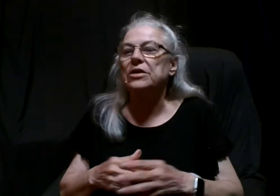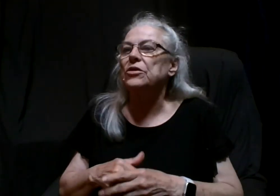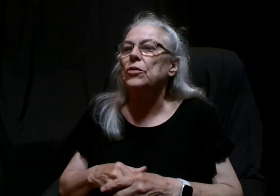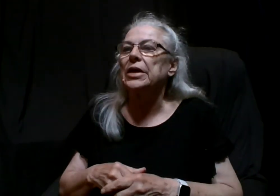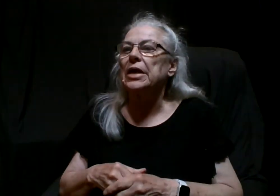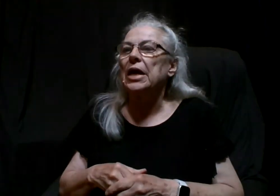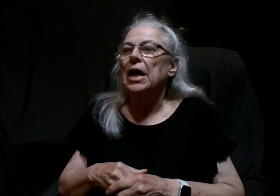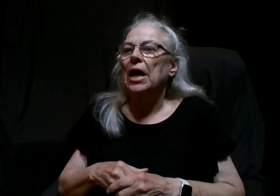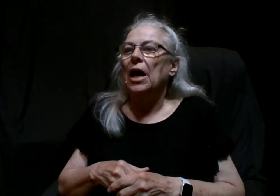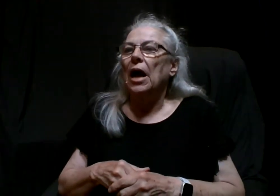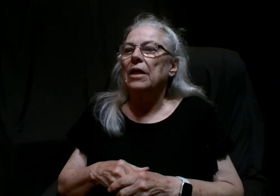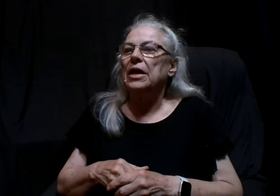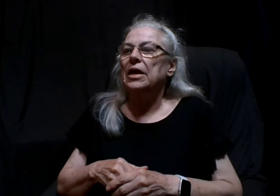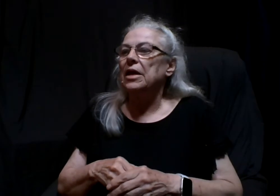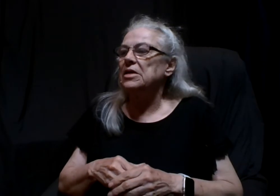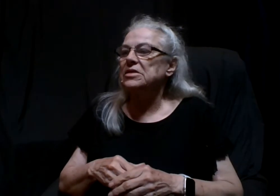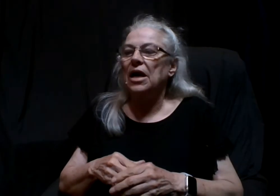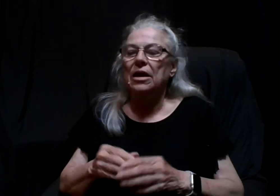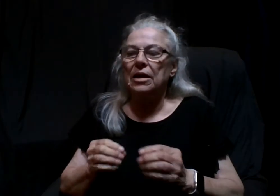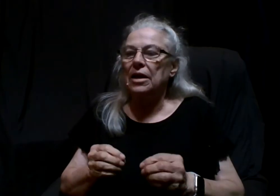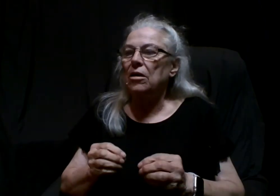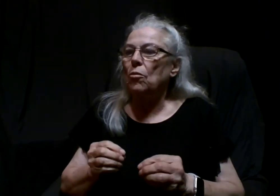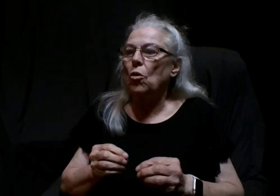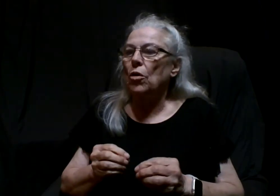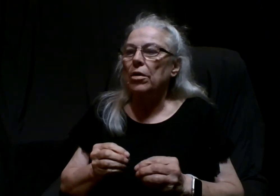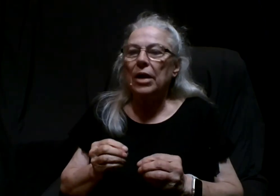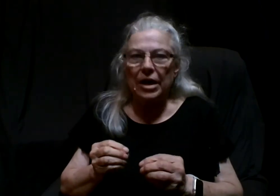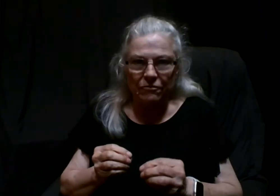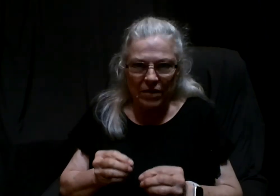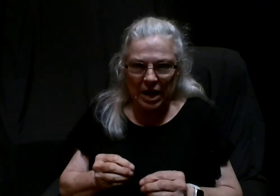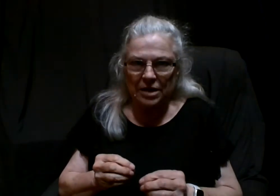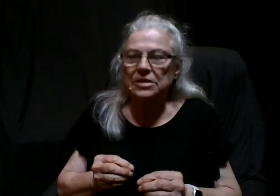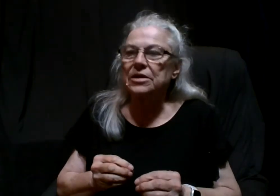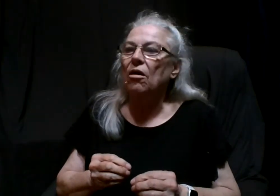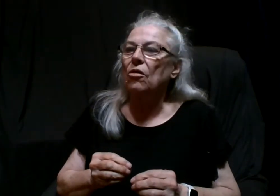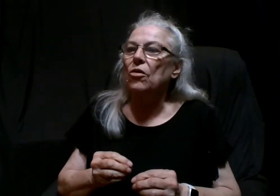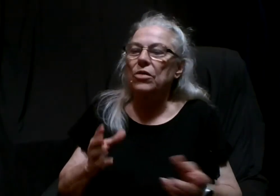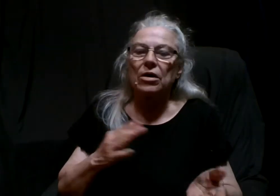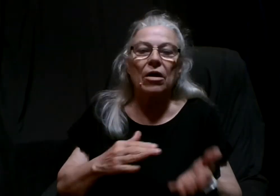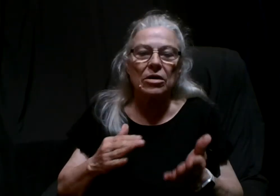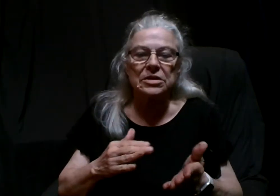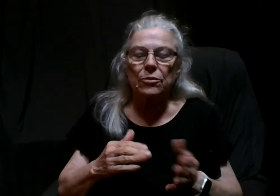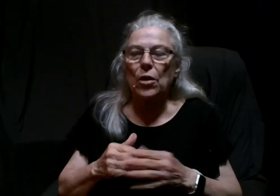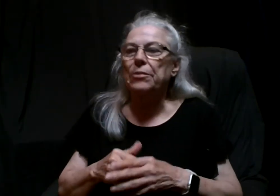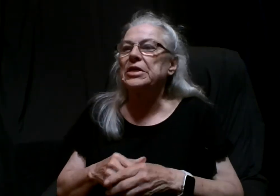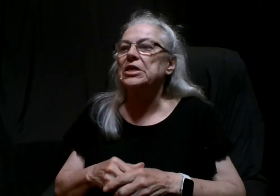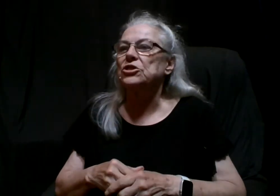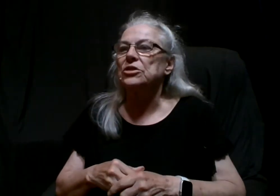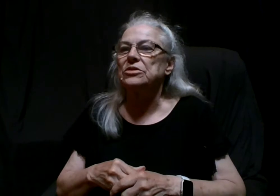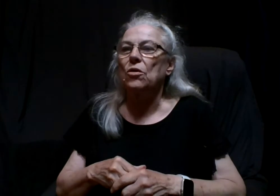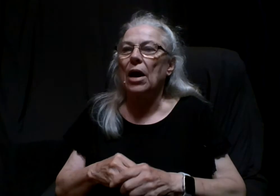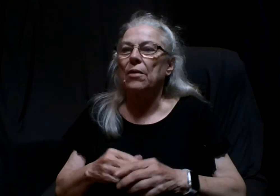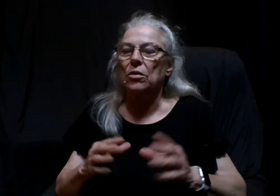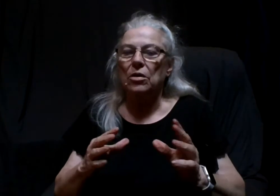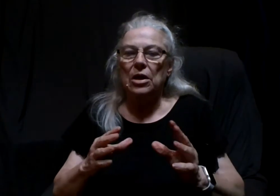do it. It is a little more advanced, although there are some repetitions. So I will